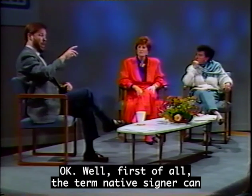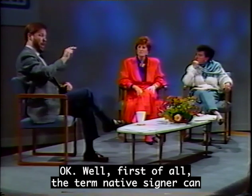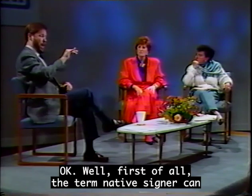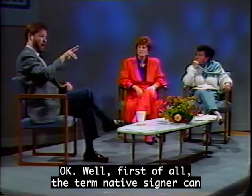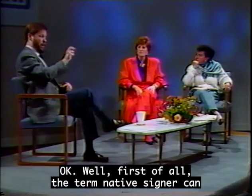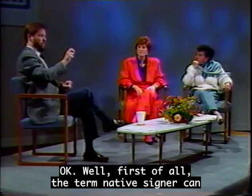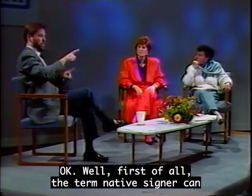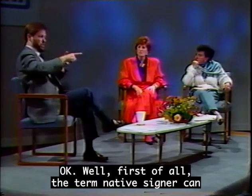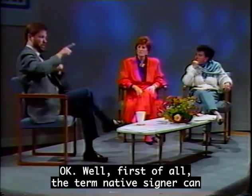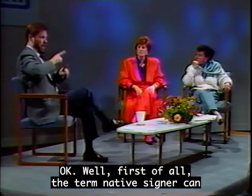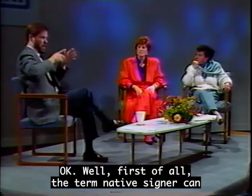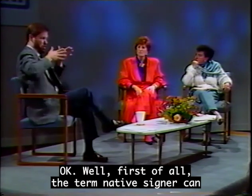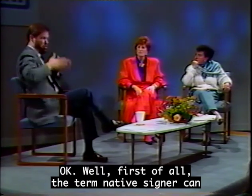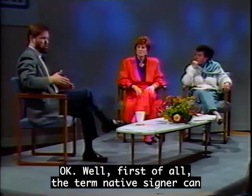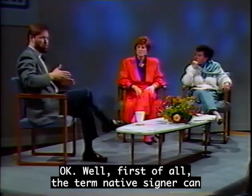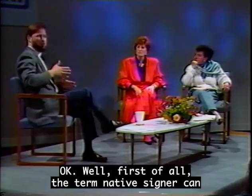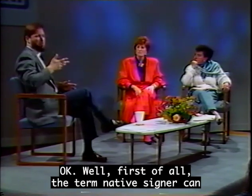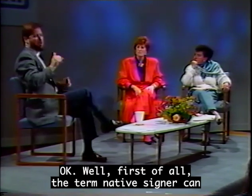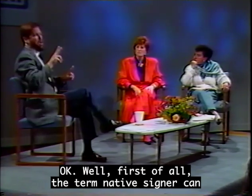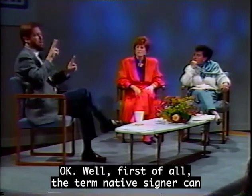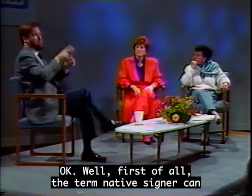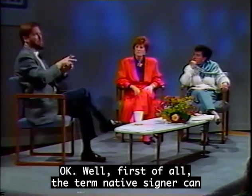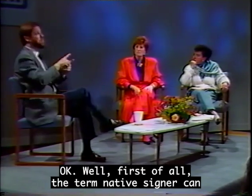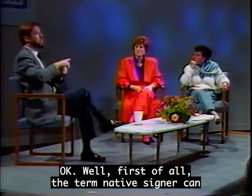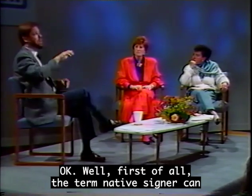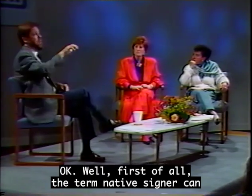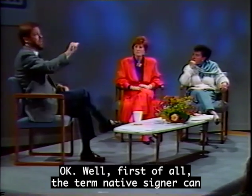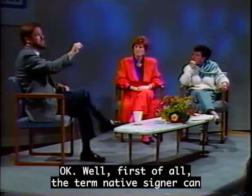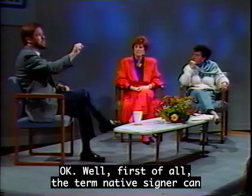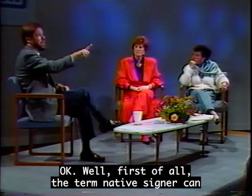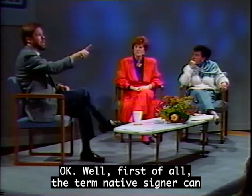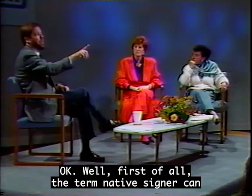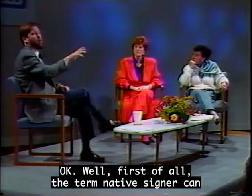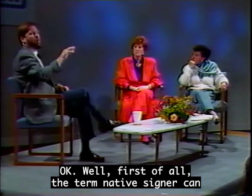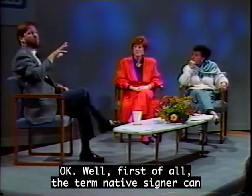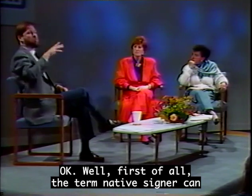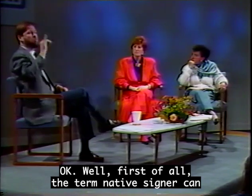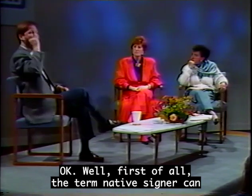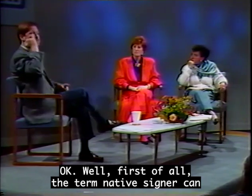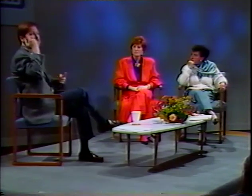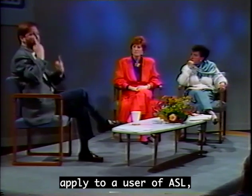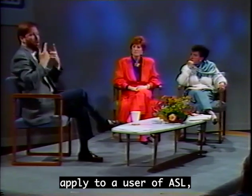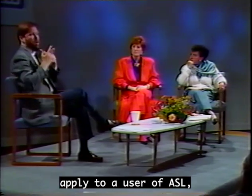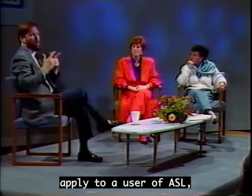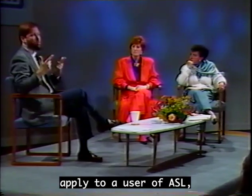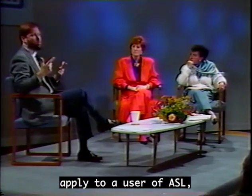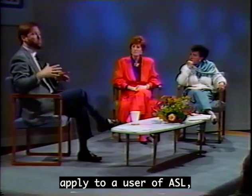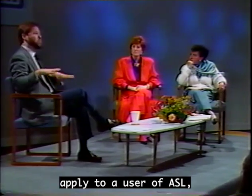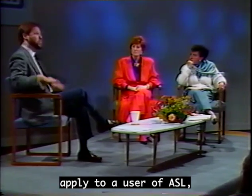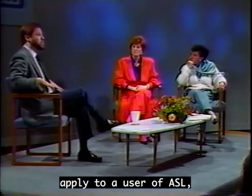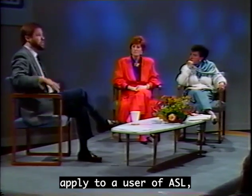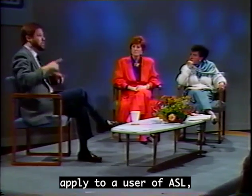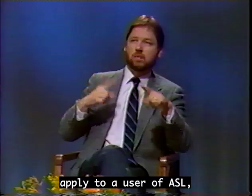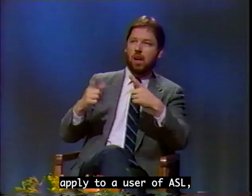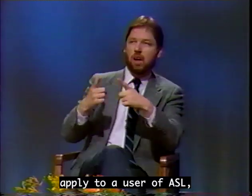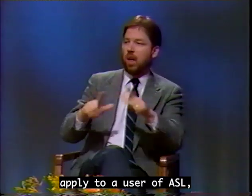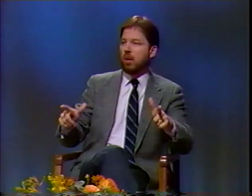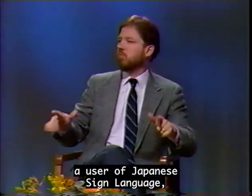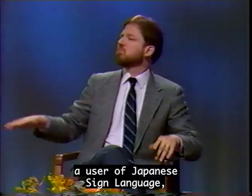Okay, well, first of all, and the term native signer can apply to a user of ASL, a